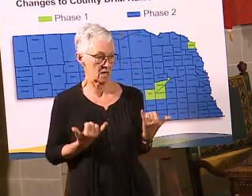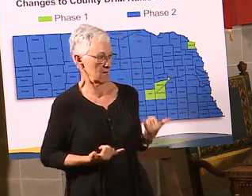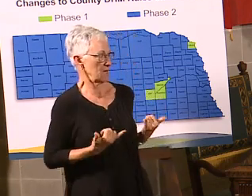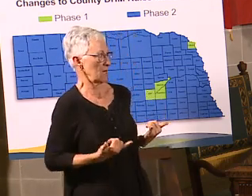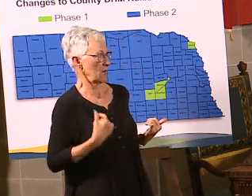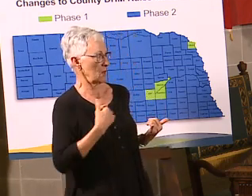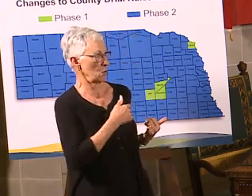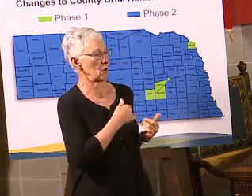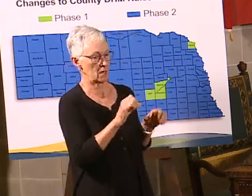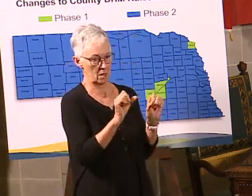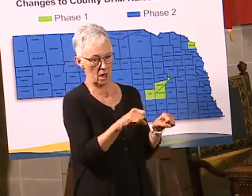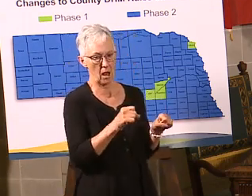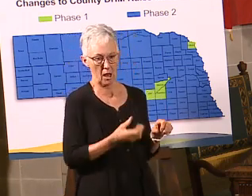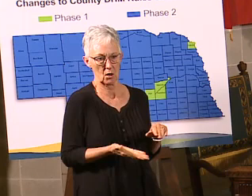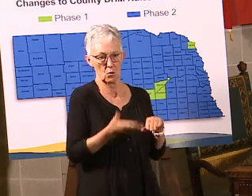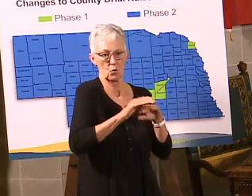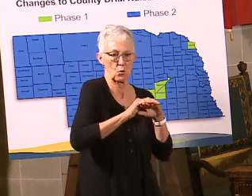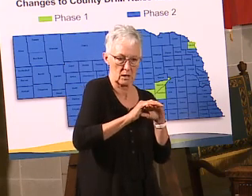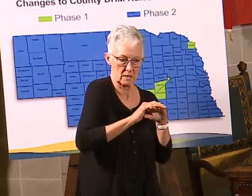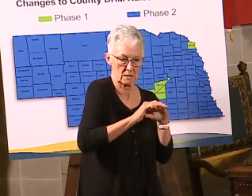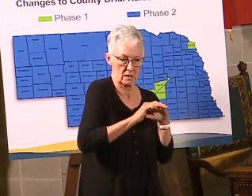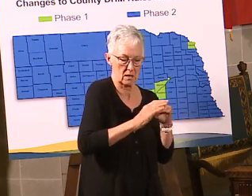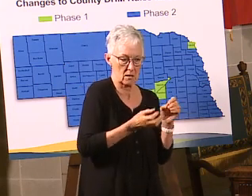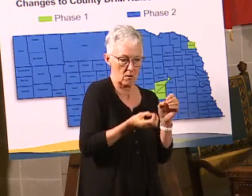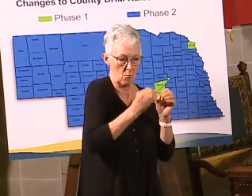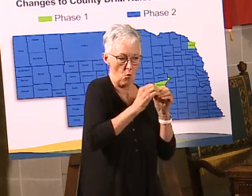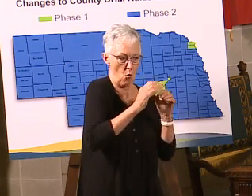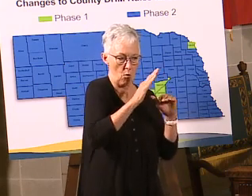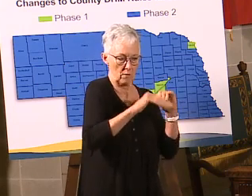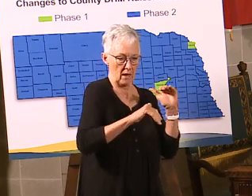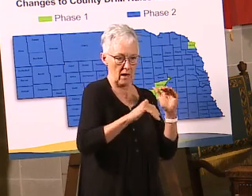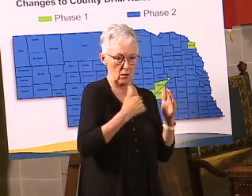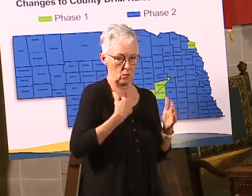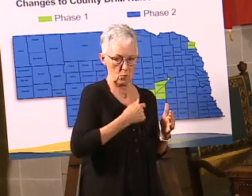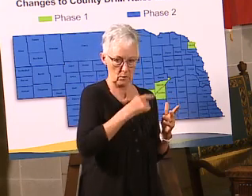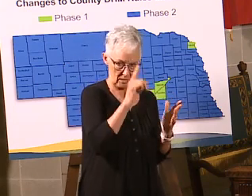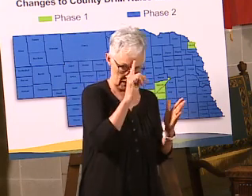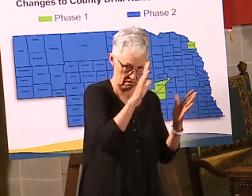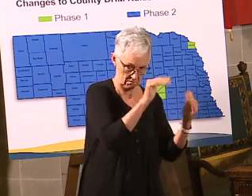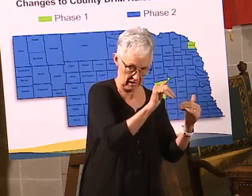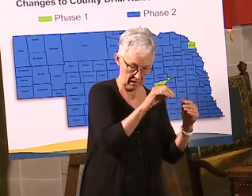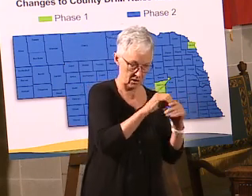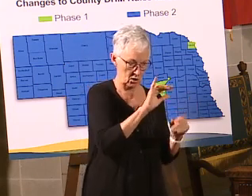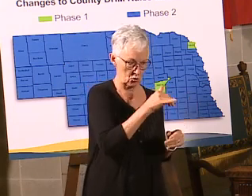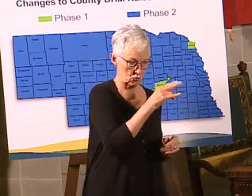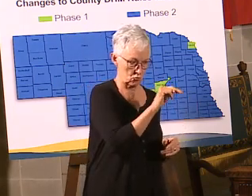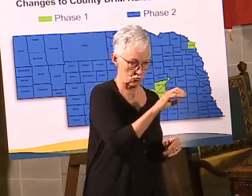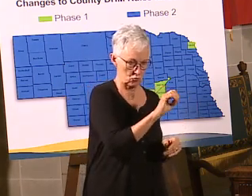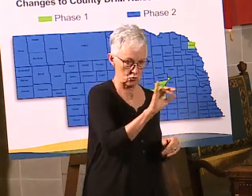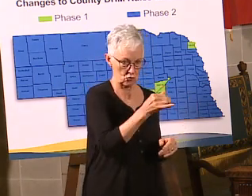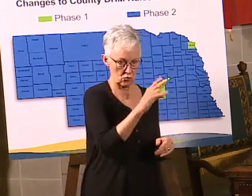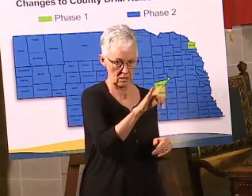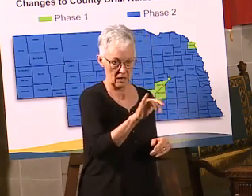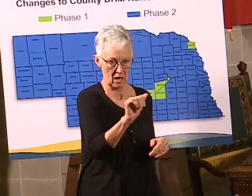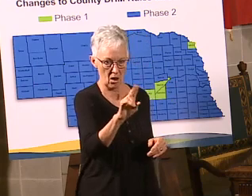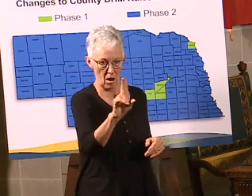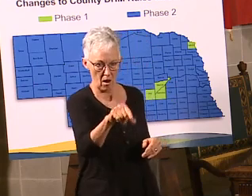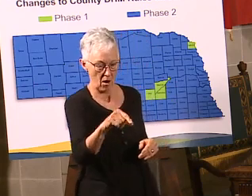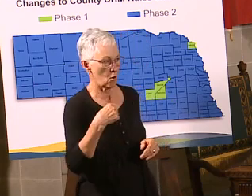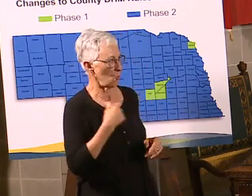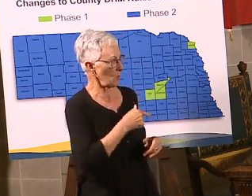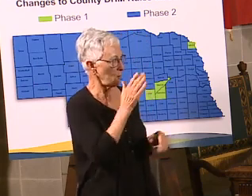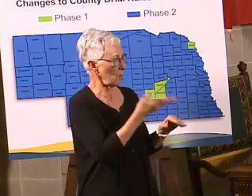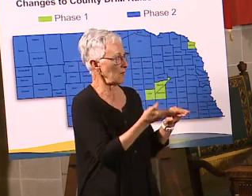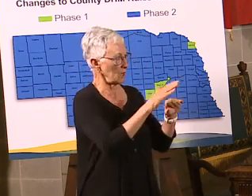to increase more. We're increasing not only what we would normally see here in June, July, and August, but we are increasing that plus the 50 plus